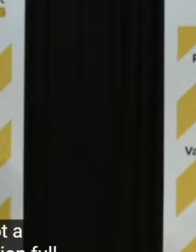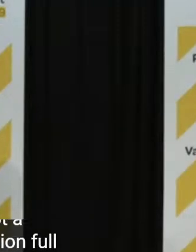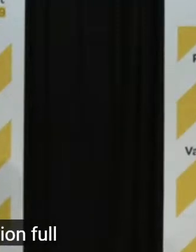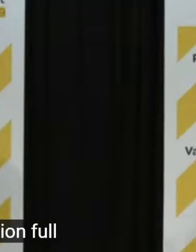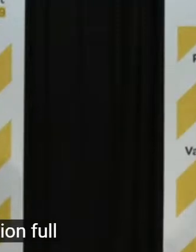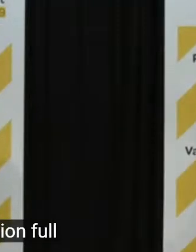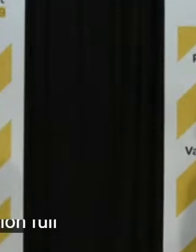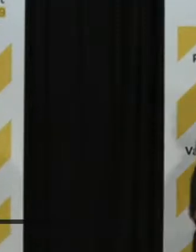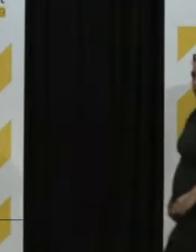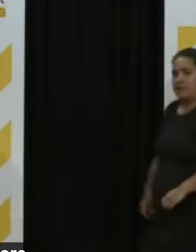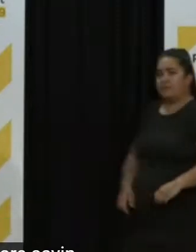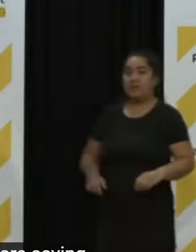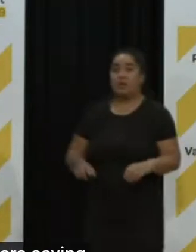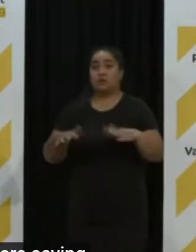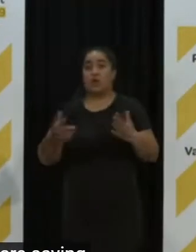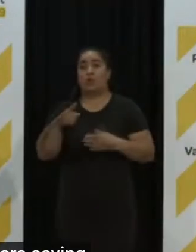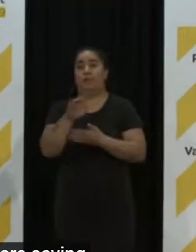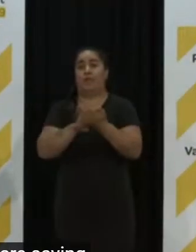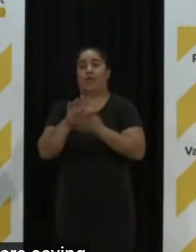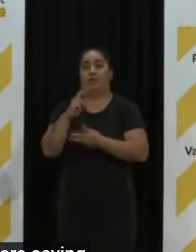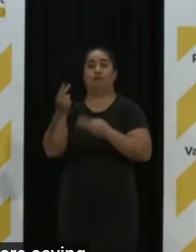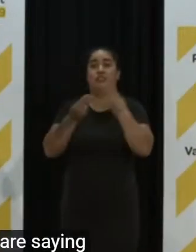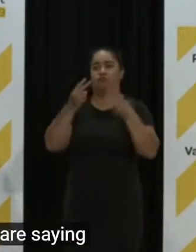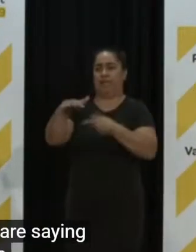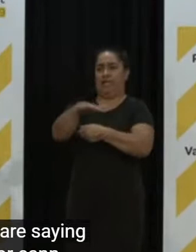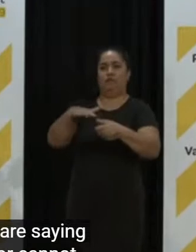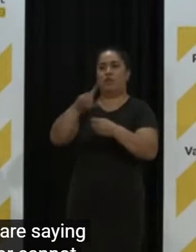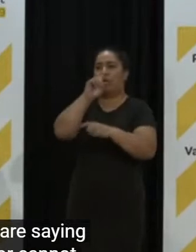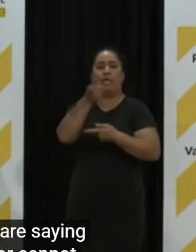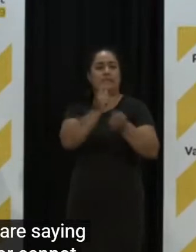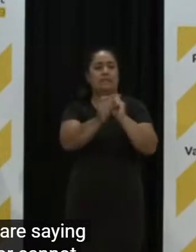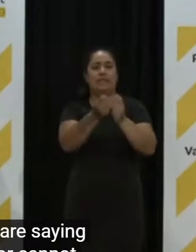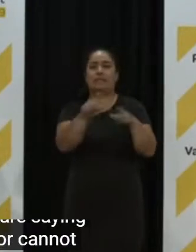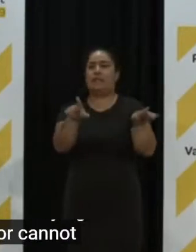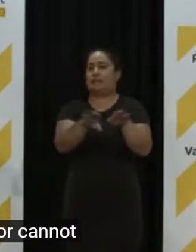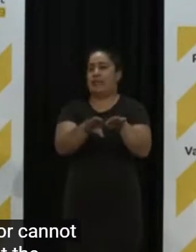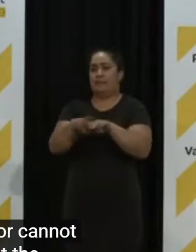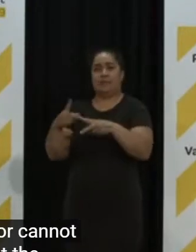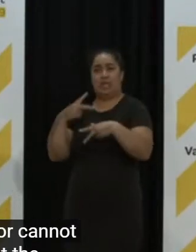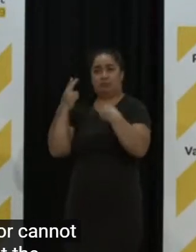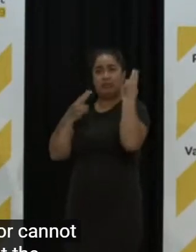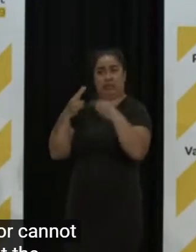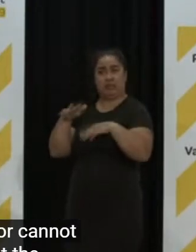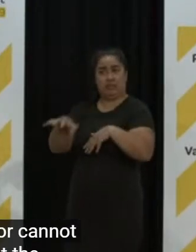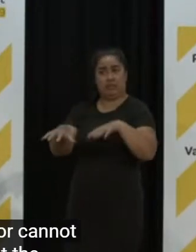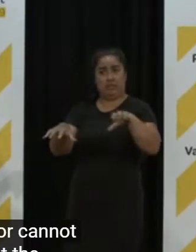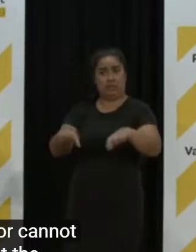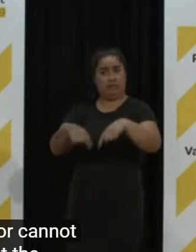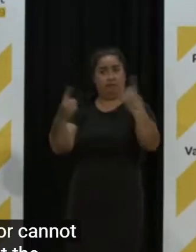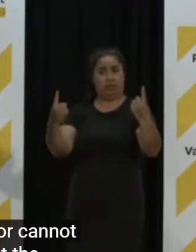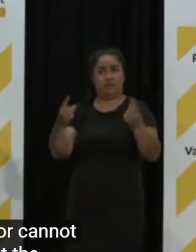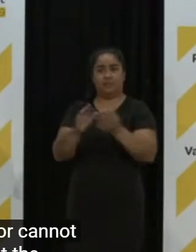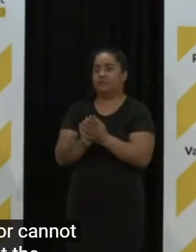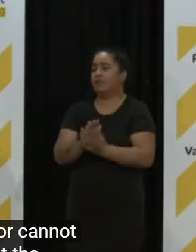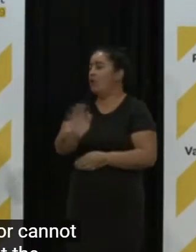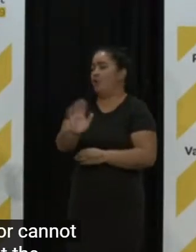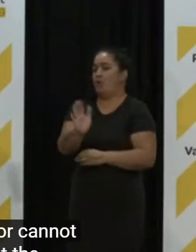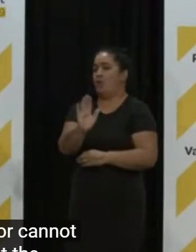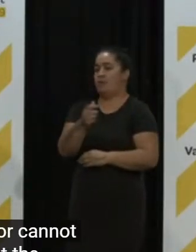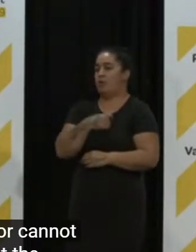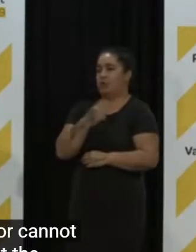test as effectively at the moment as the hairdressing sector? No, that wasn't what I was saying. Forgive me. What I was saying